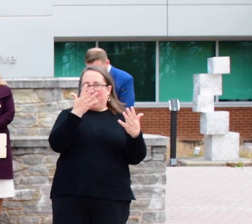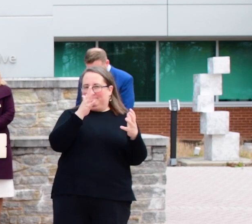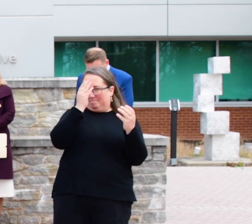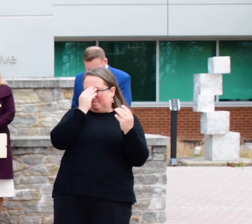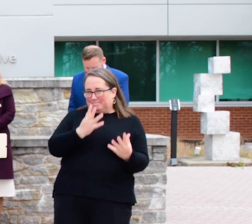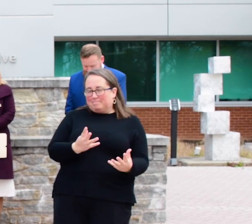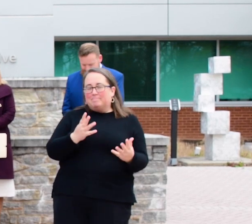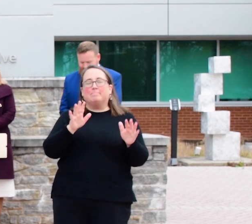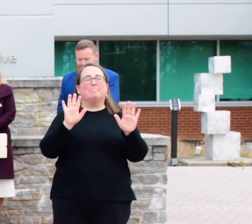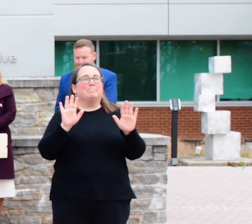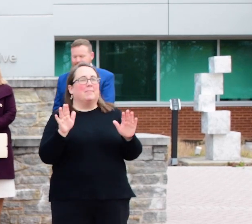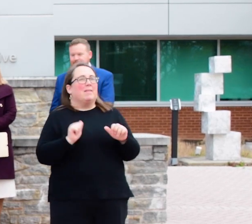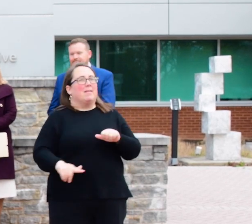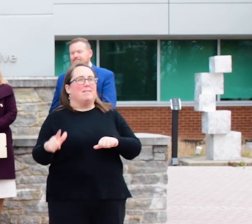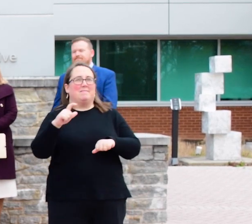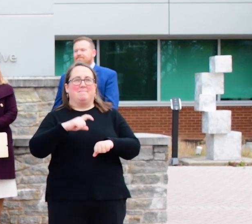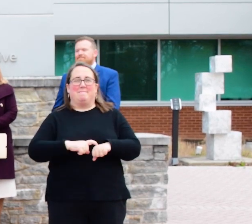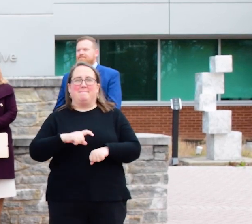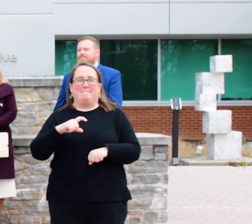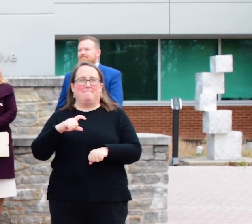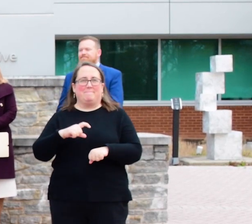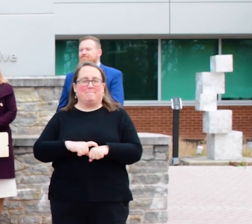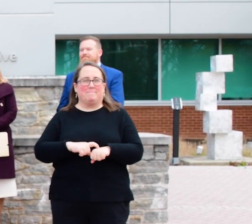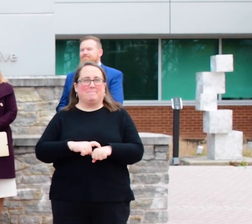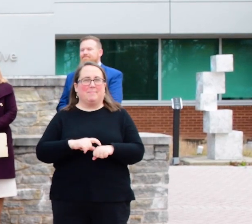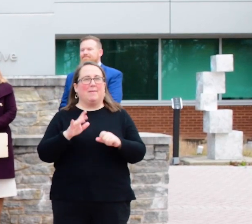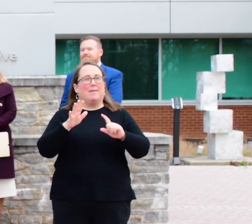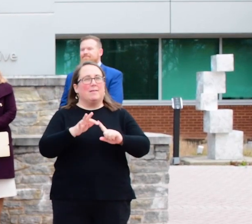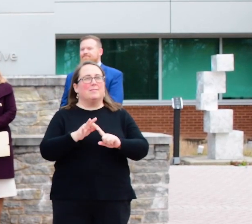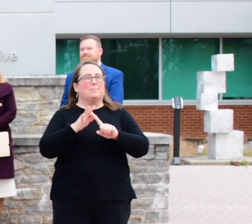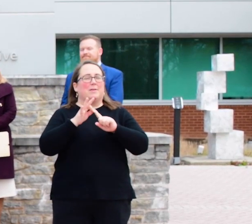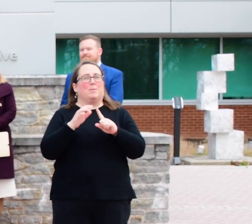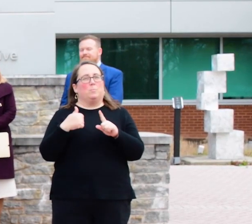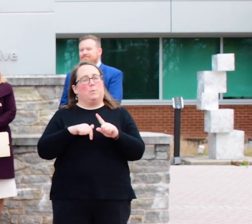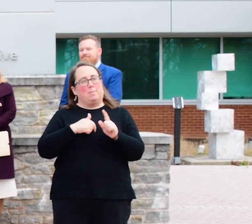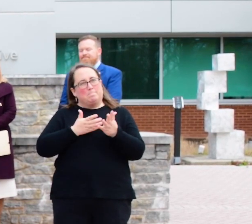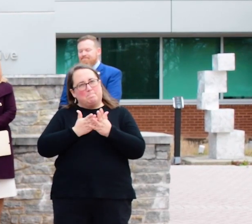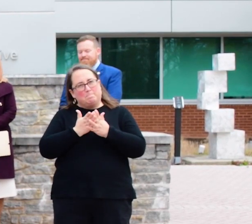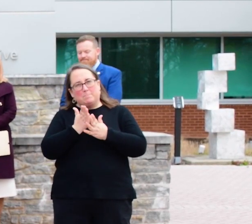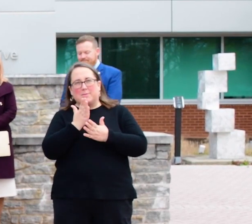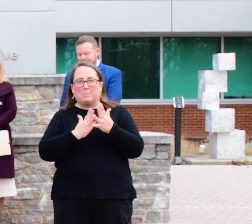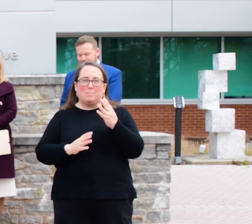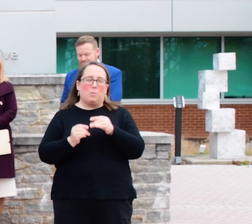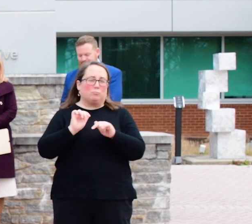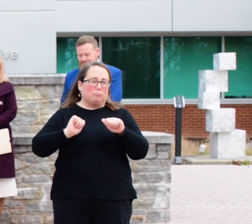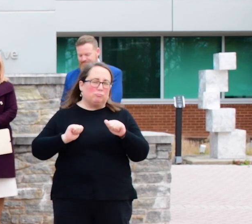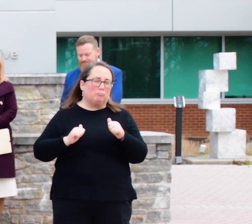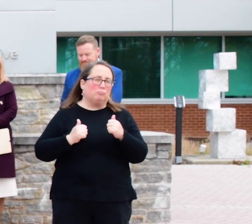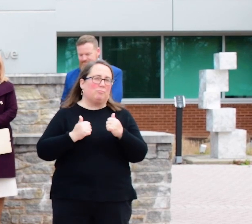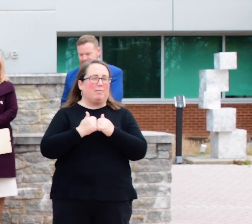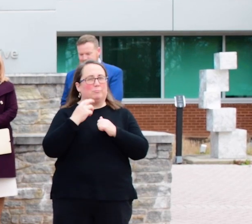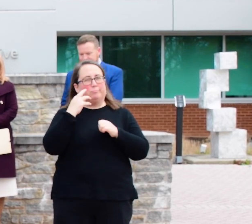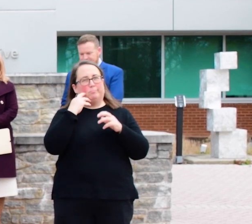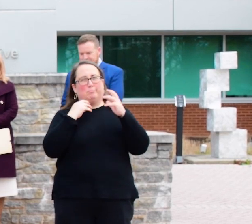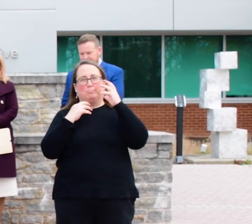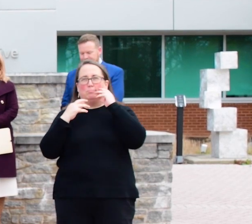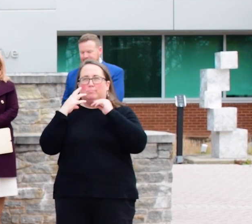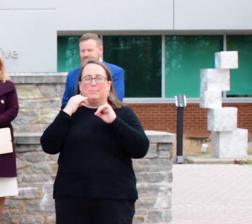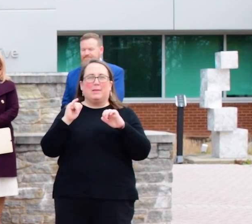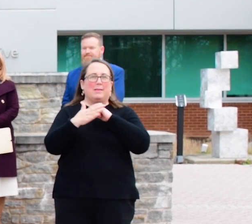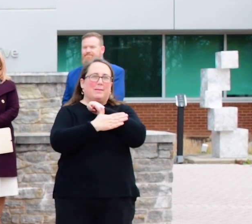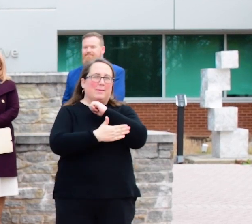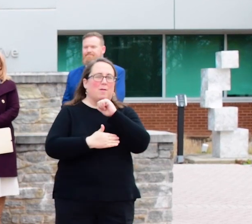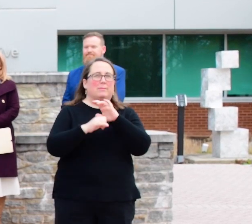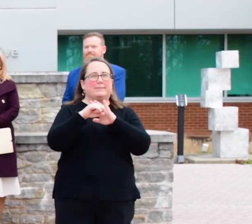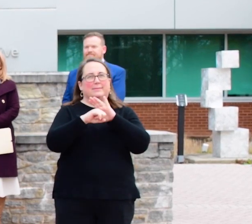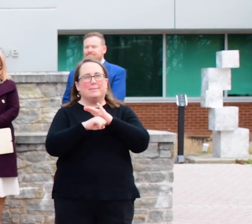noted. Anytime, especially as we go through some of the most challenging times in our county, our state,